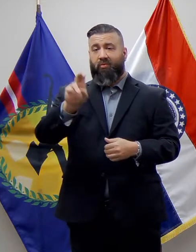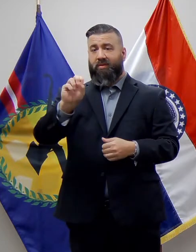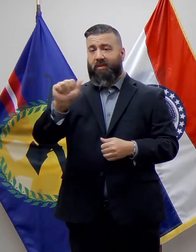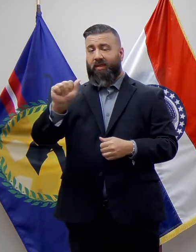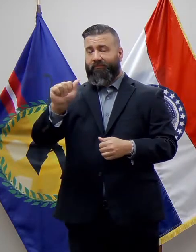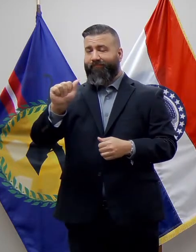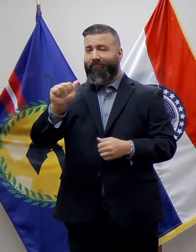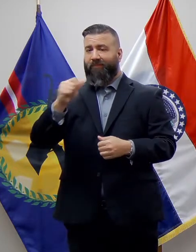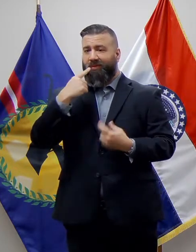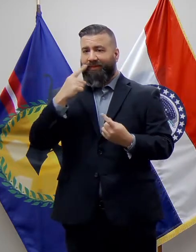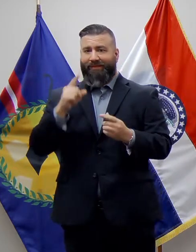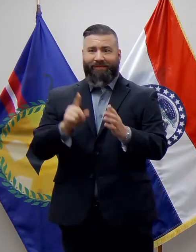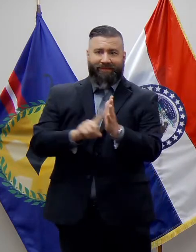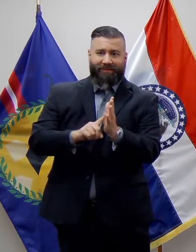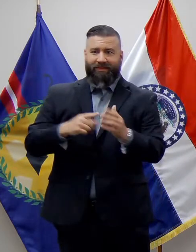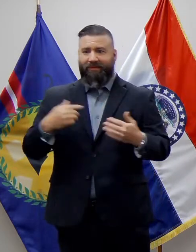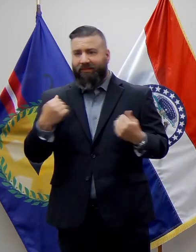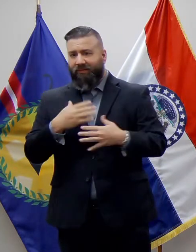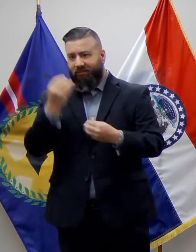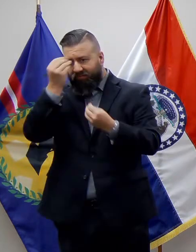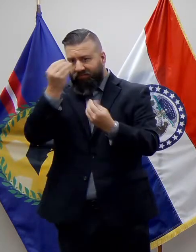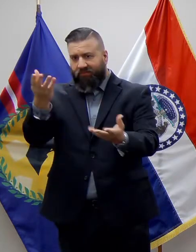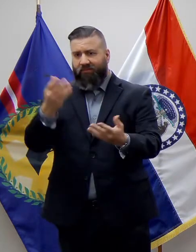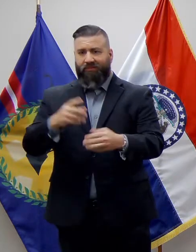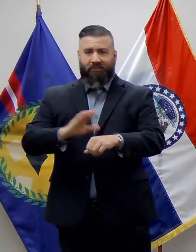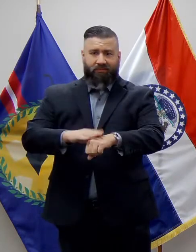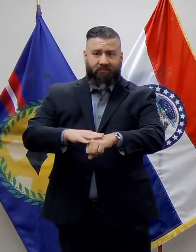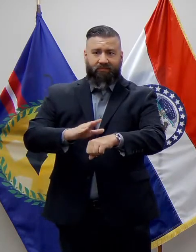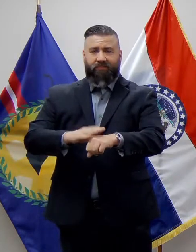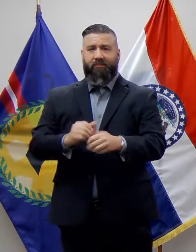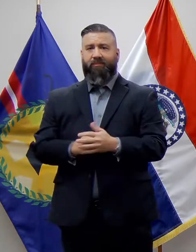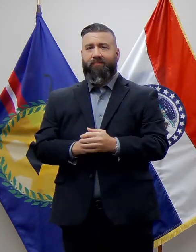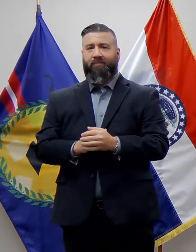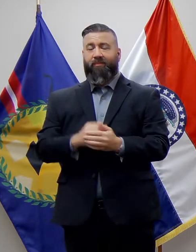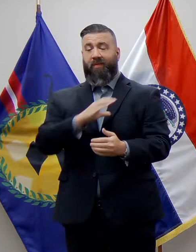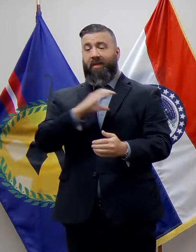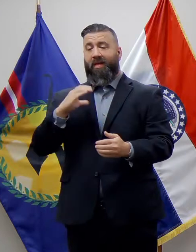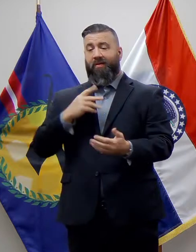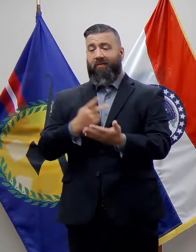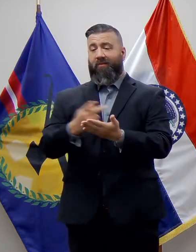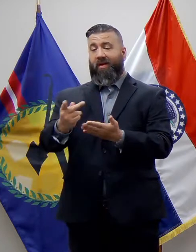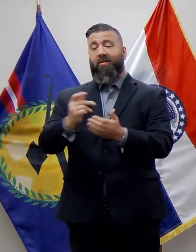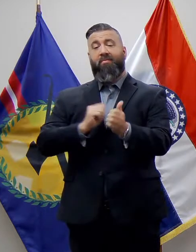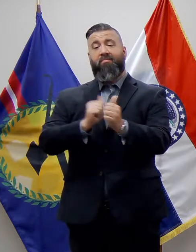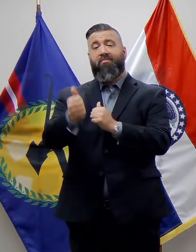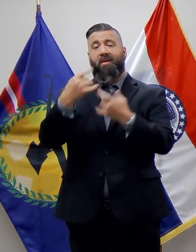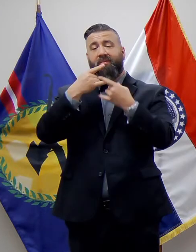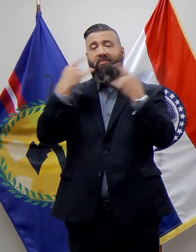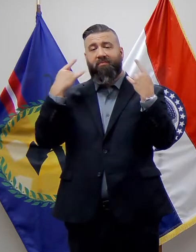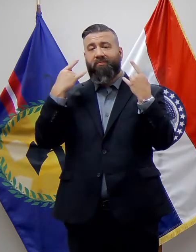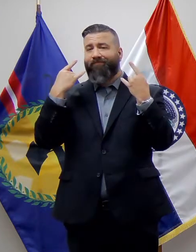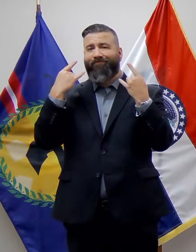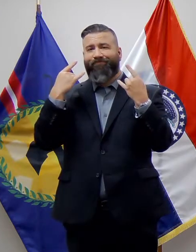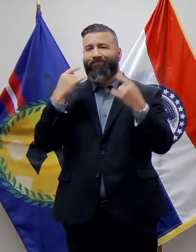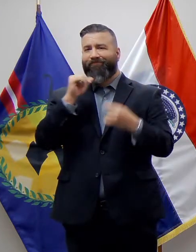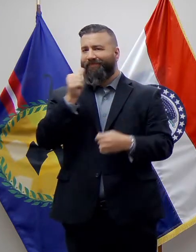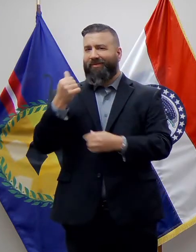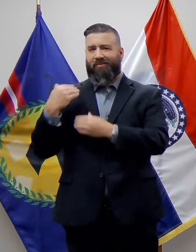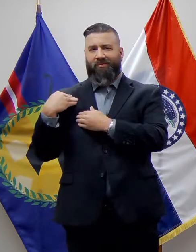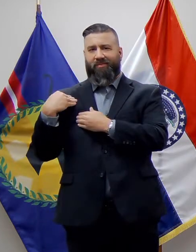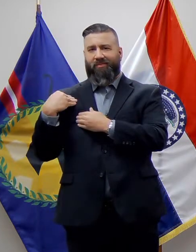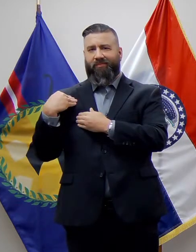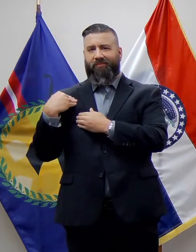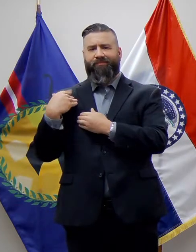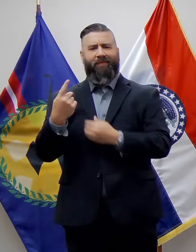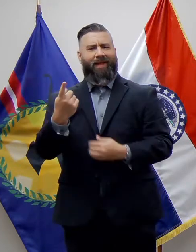alarm. The council's failure to pass a mask mandate is disappointing and irresponsible. I hear from so many of our residents